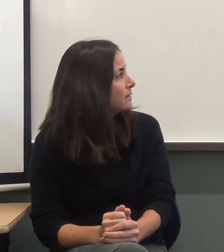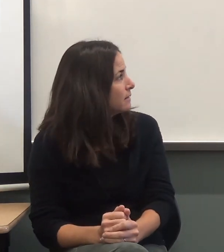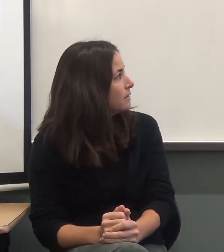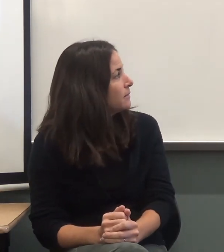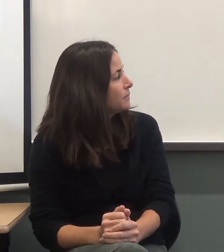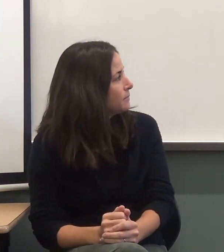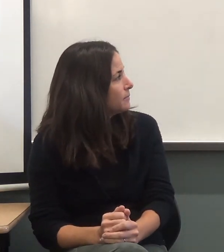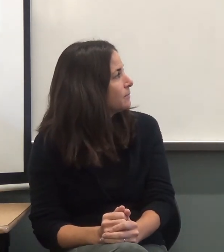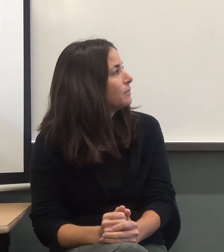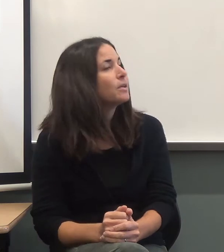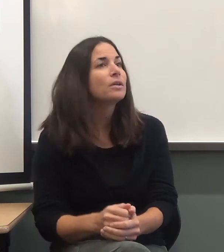washed